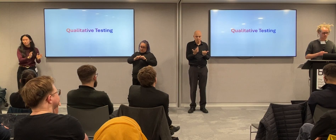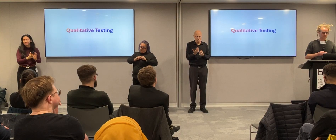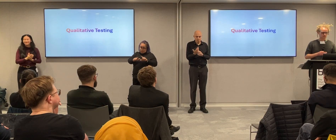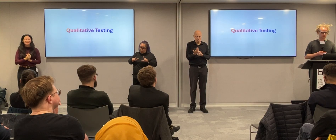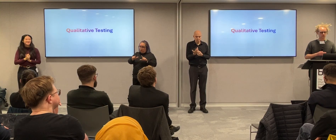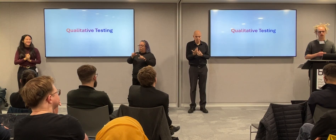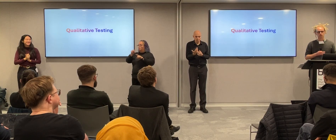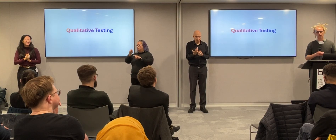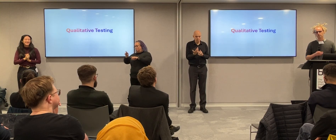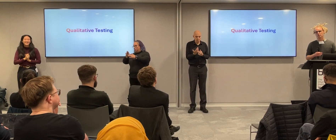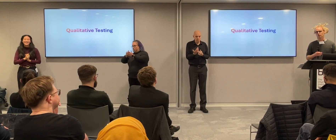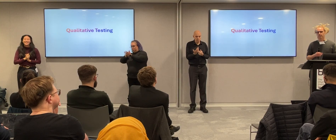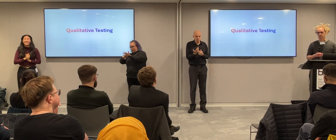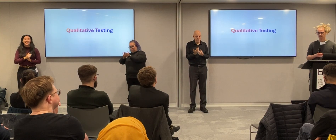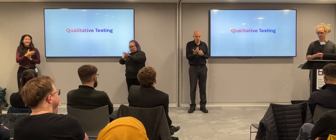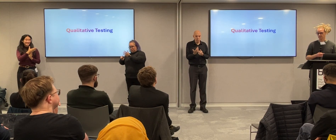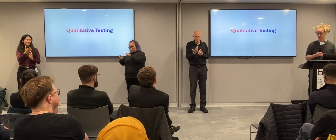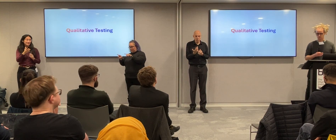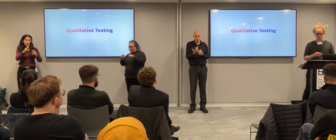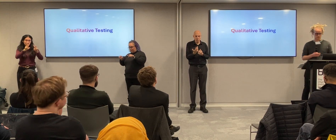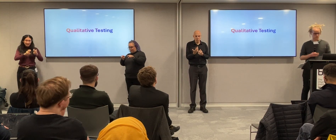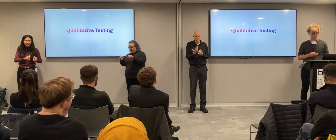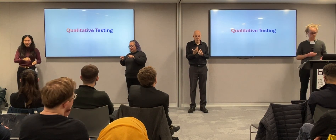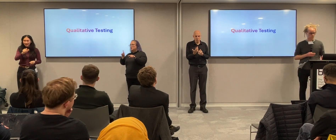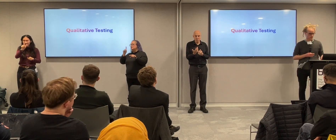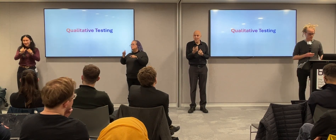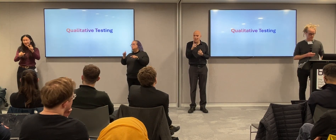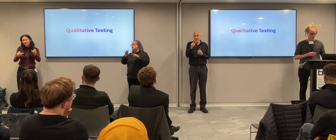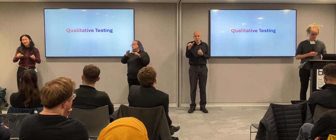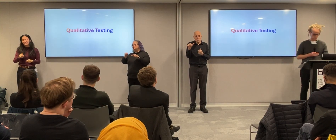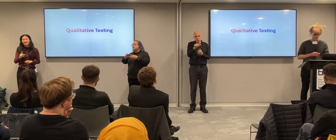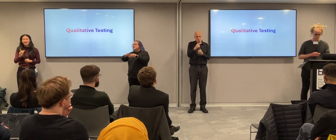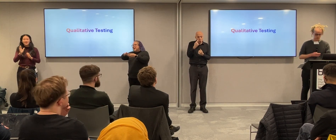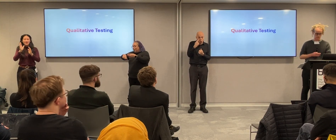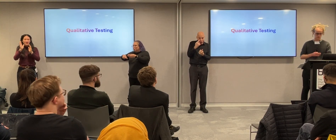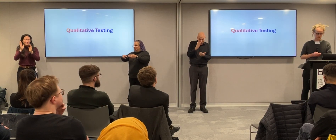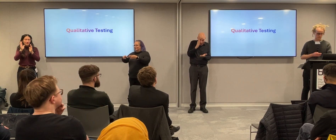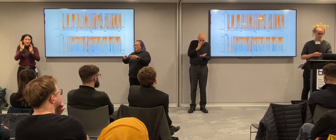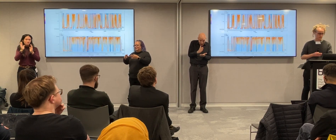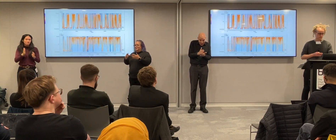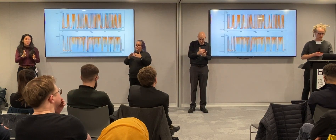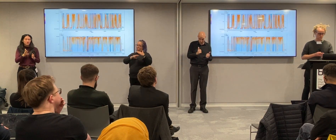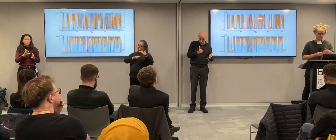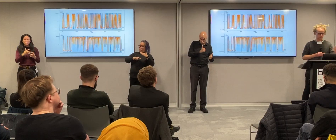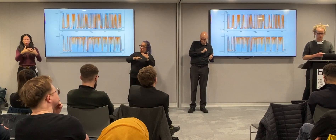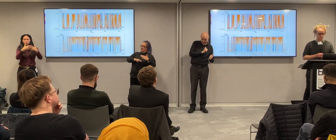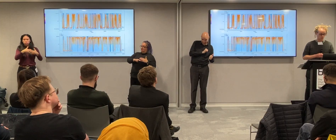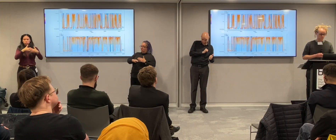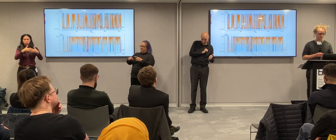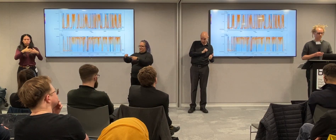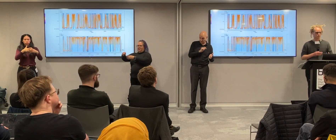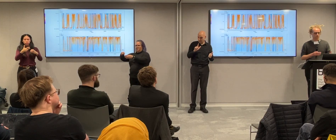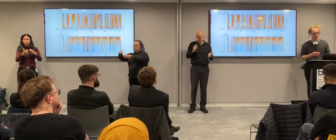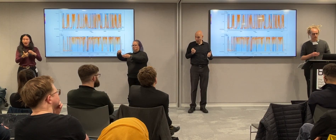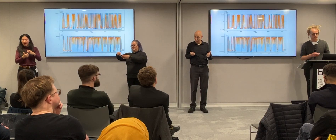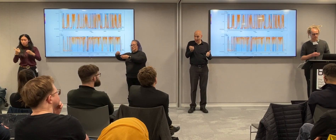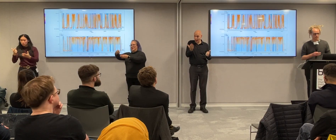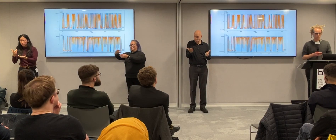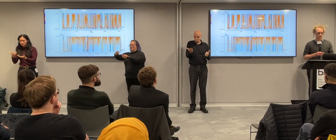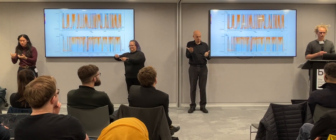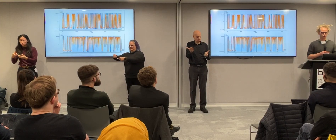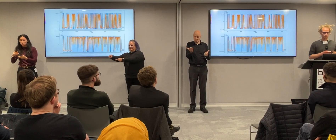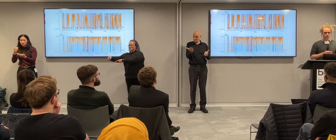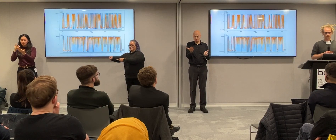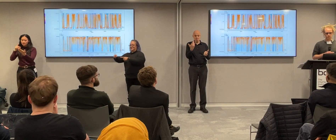that you actually look at outputs of your model and at your predictions. And so we have different forms of